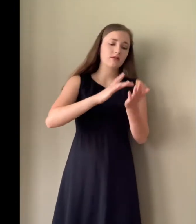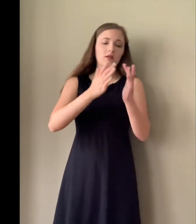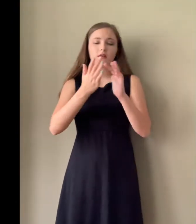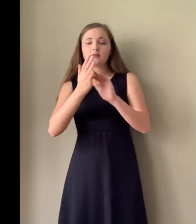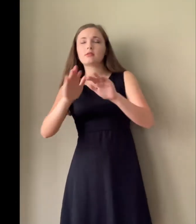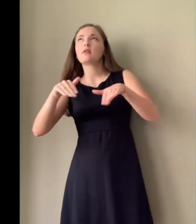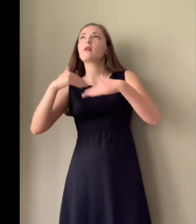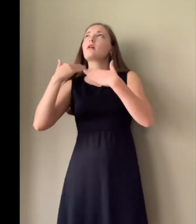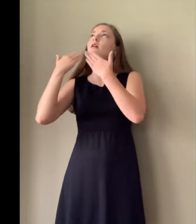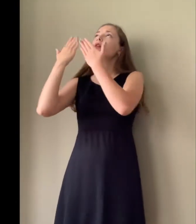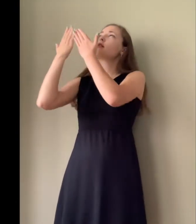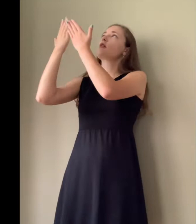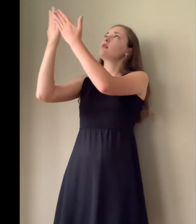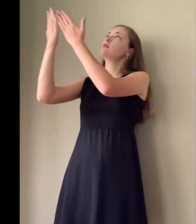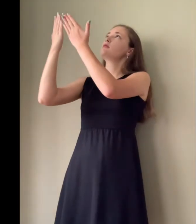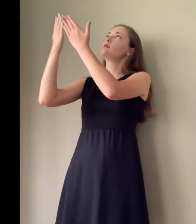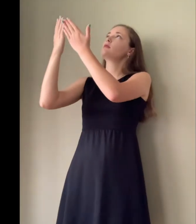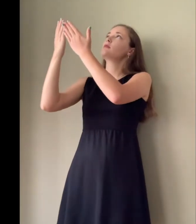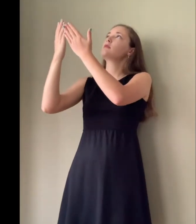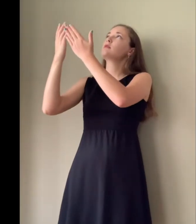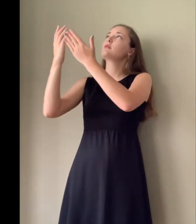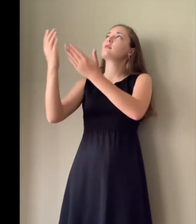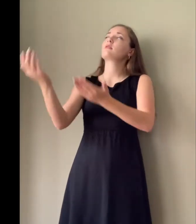Only Jesus.